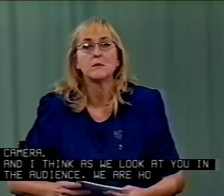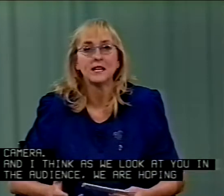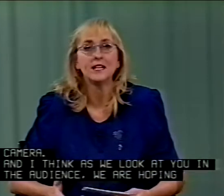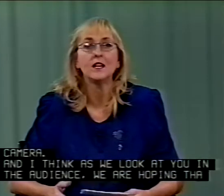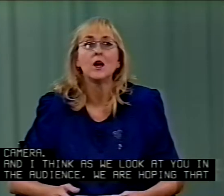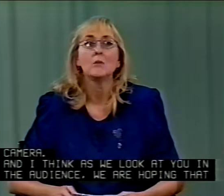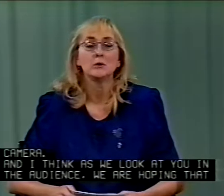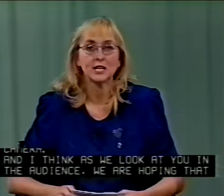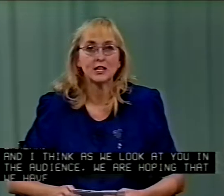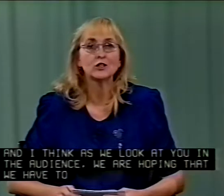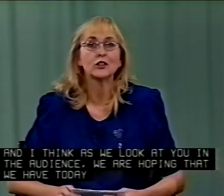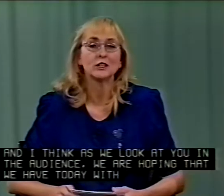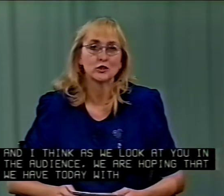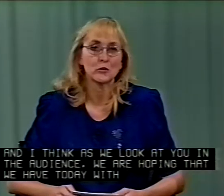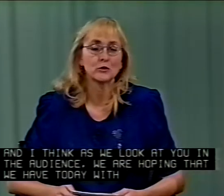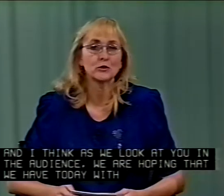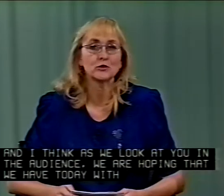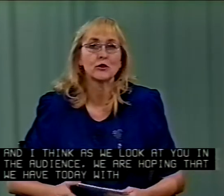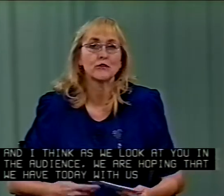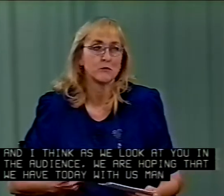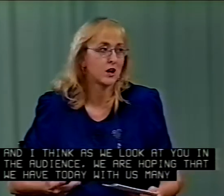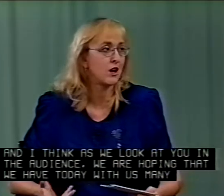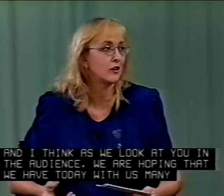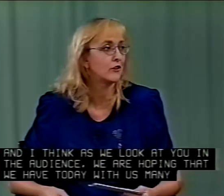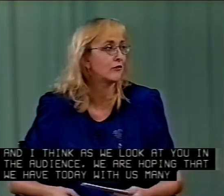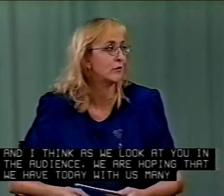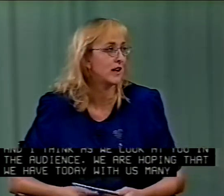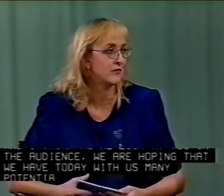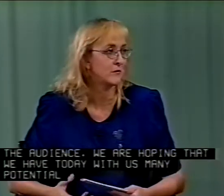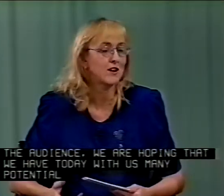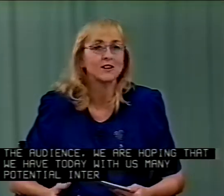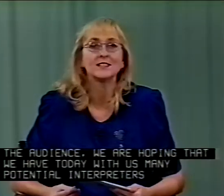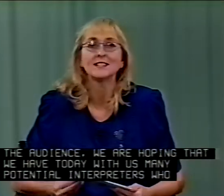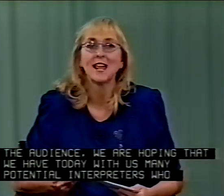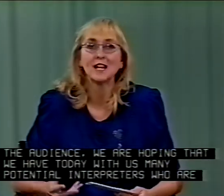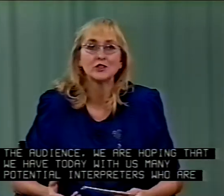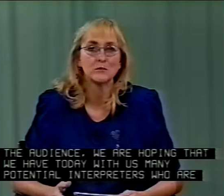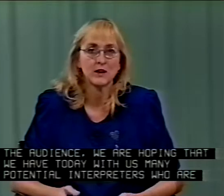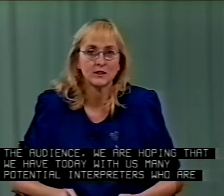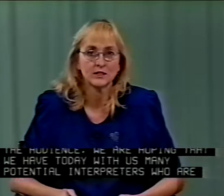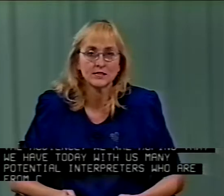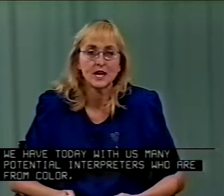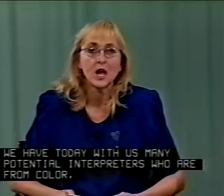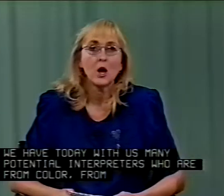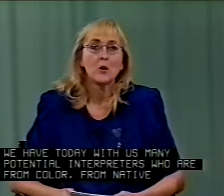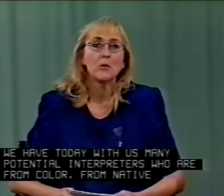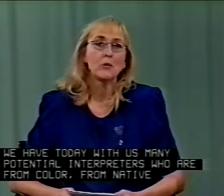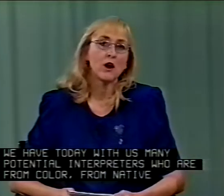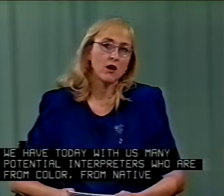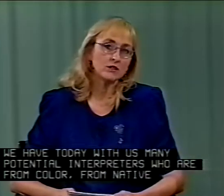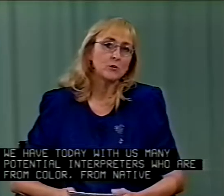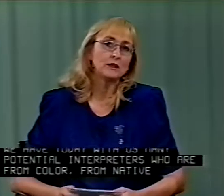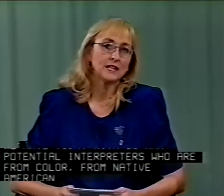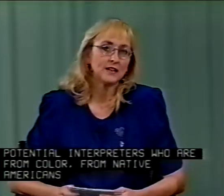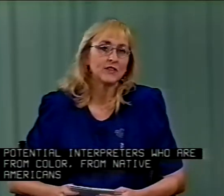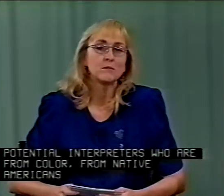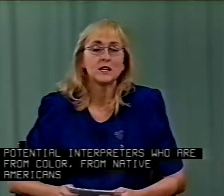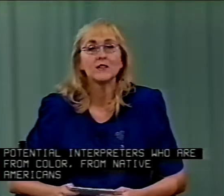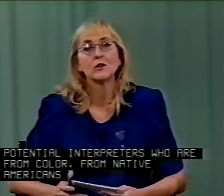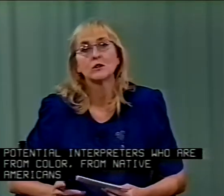many potential interpreters who are from color, from Native Americans and Asian Americans. But we also believe that many of you are